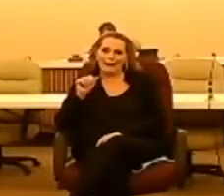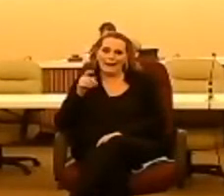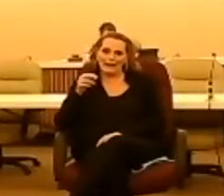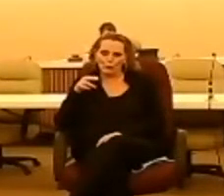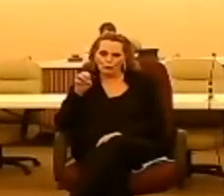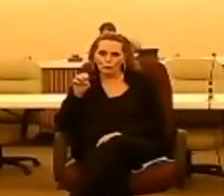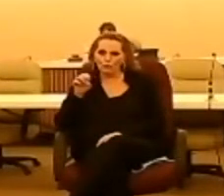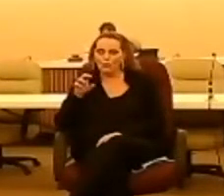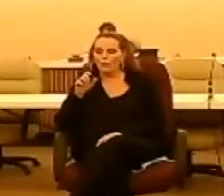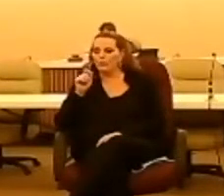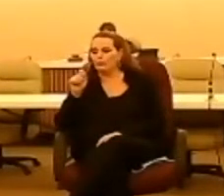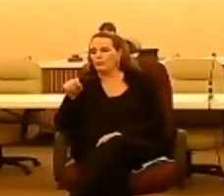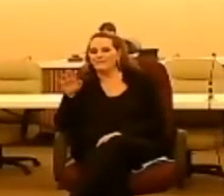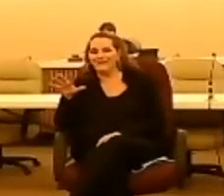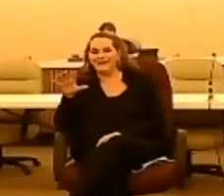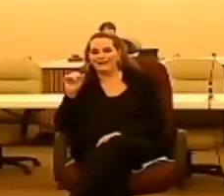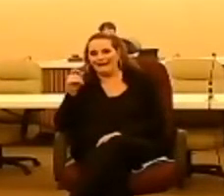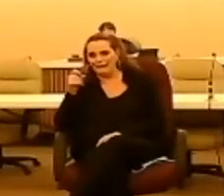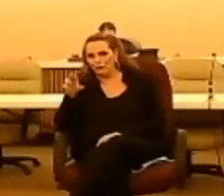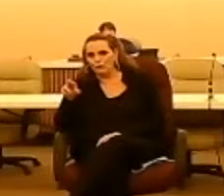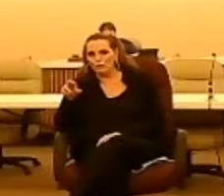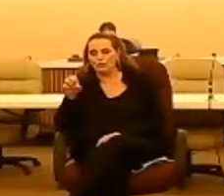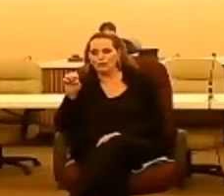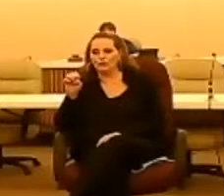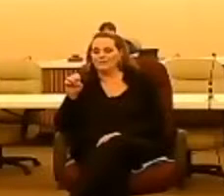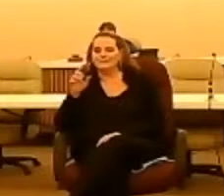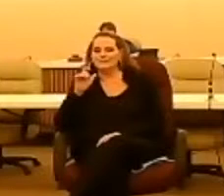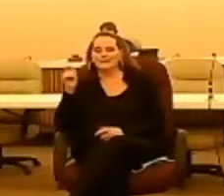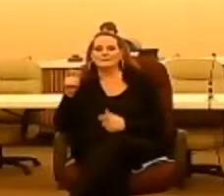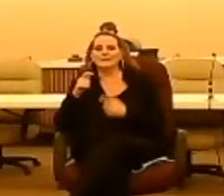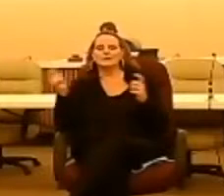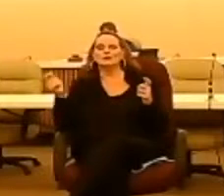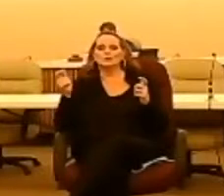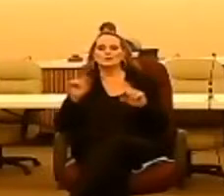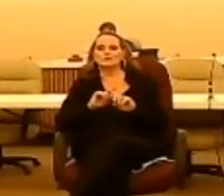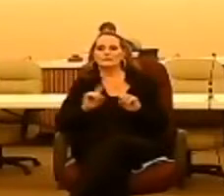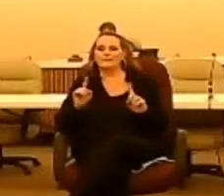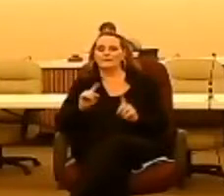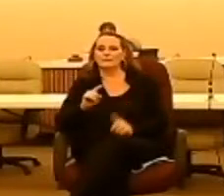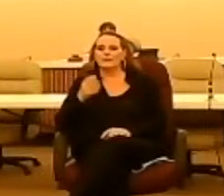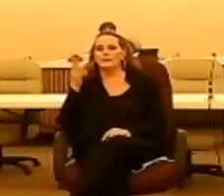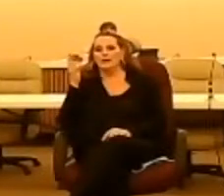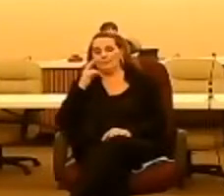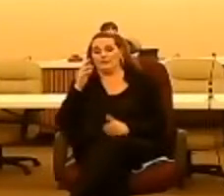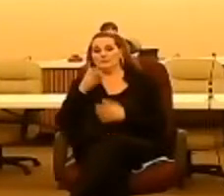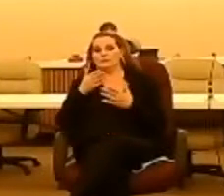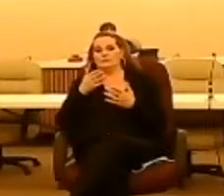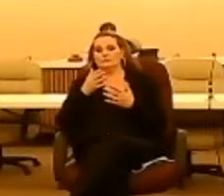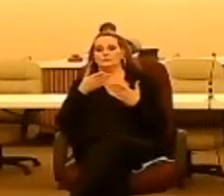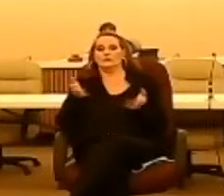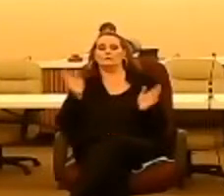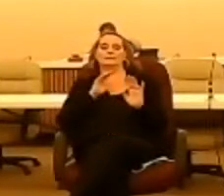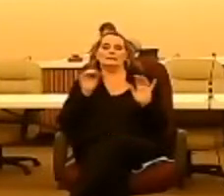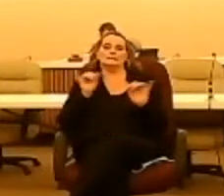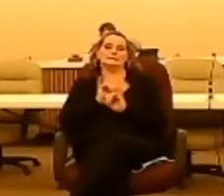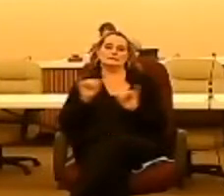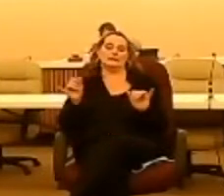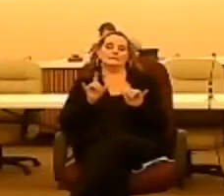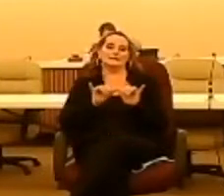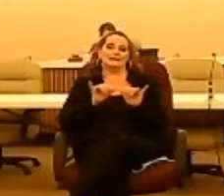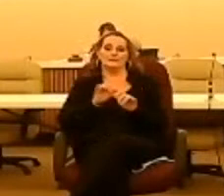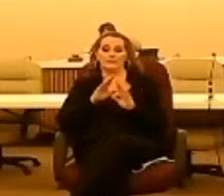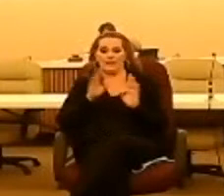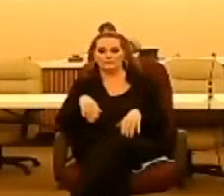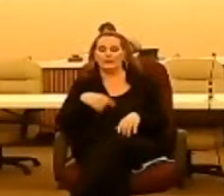of the home, it's not a huge difference because it's generally the same size of the house. Now, again, I'm